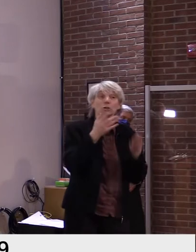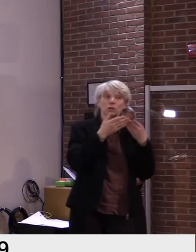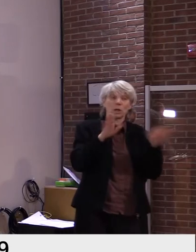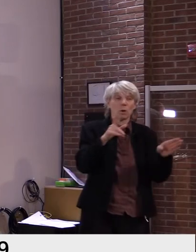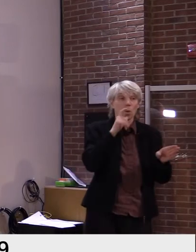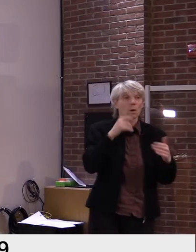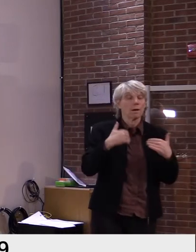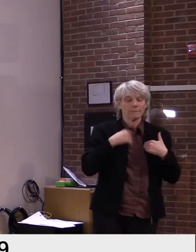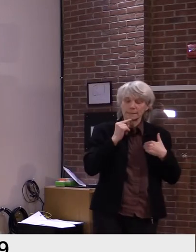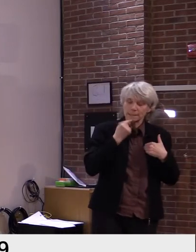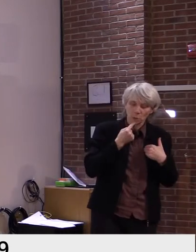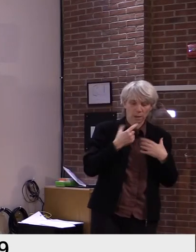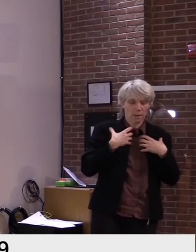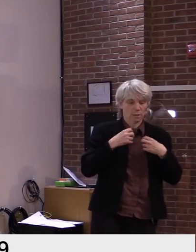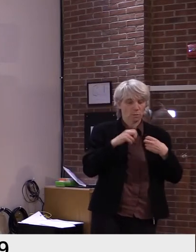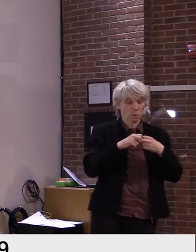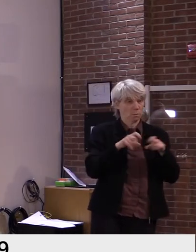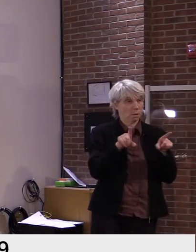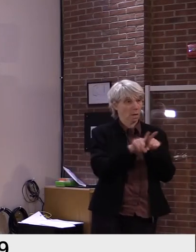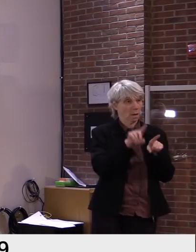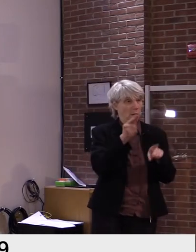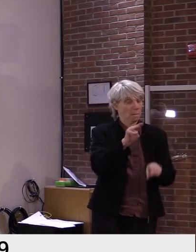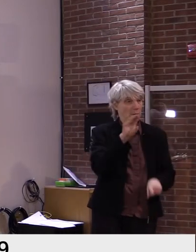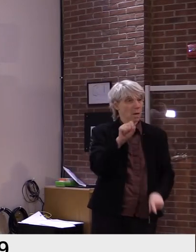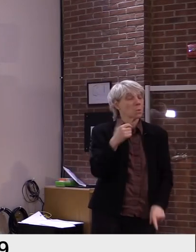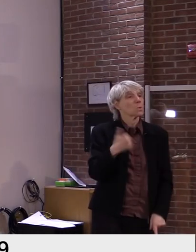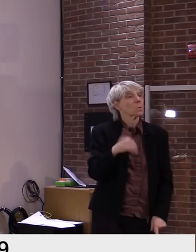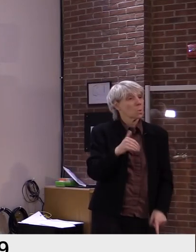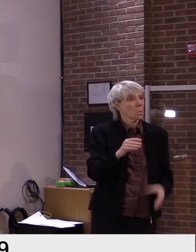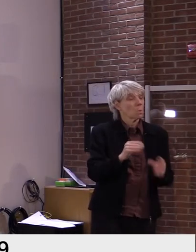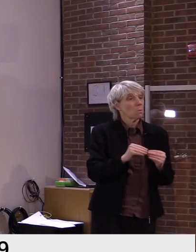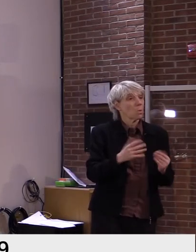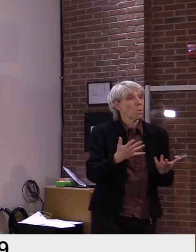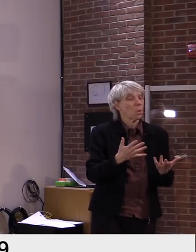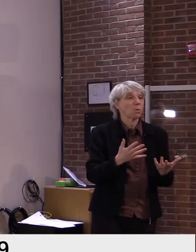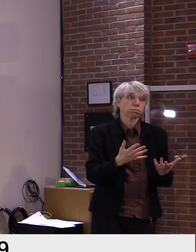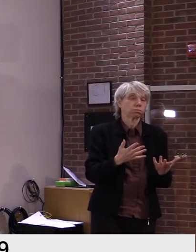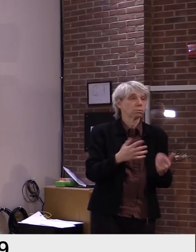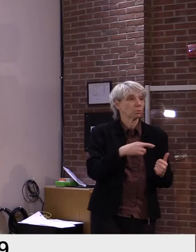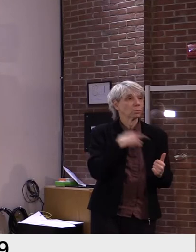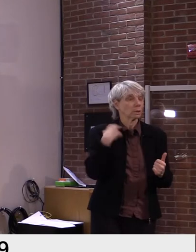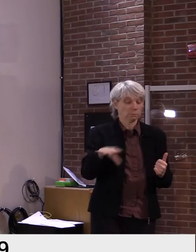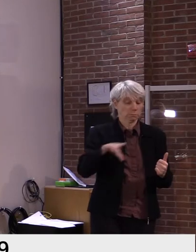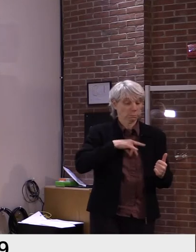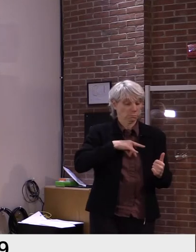of COVID, both due to the disease and sometimes due to the immunosuppressing drugs that can be used to treat the